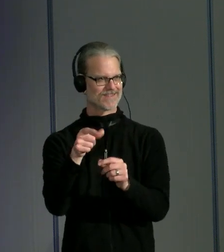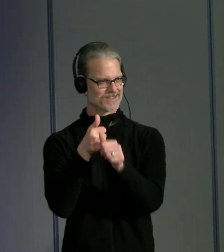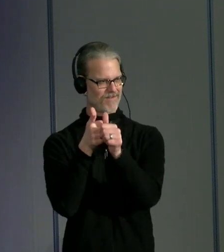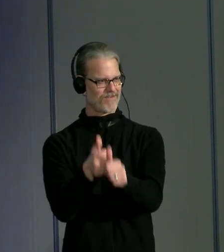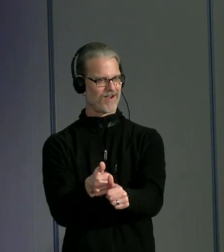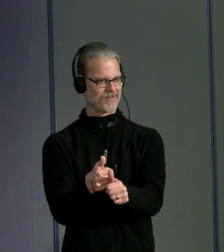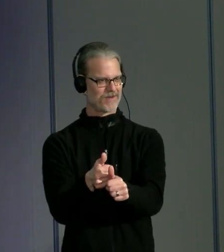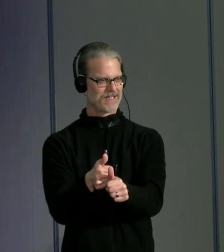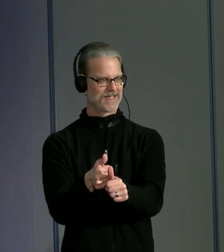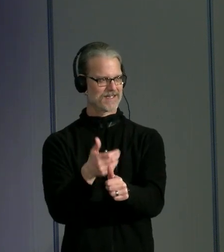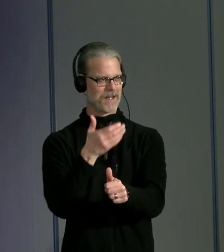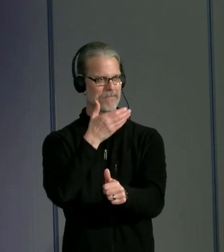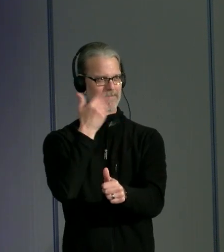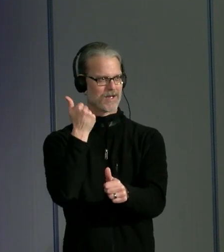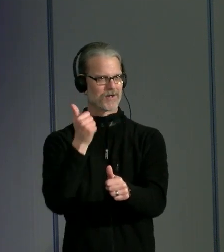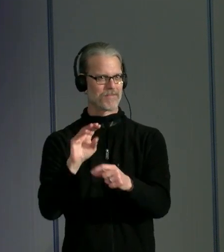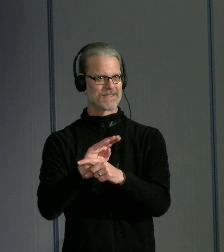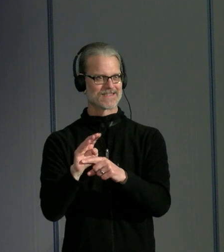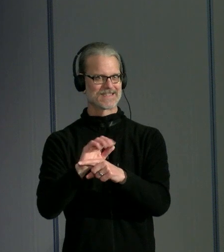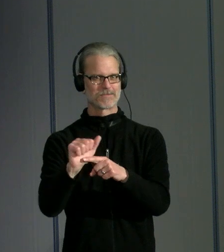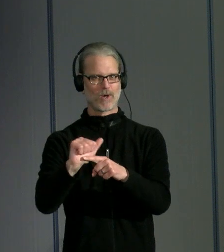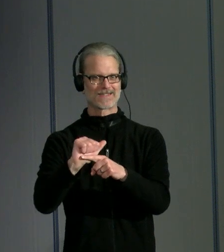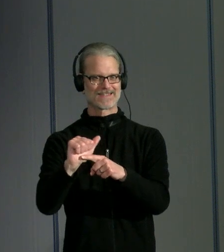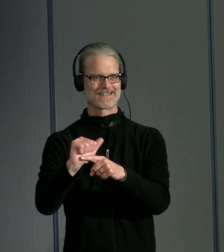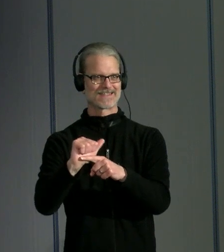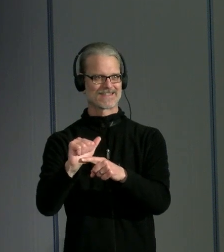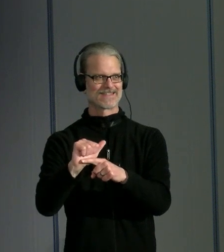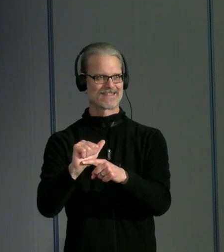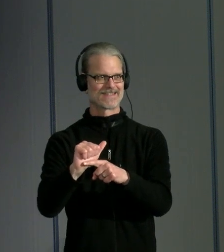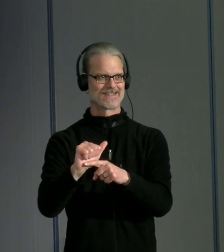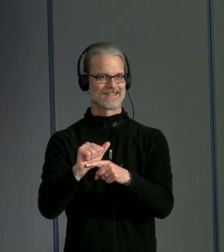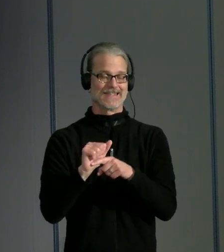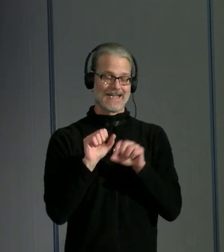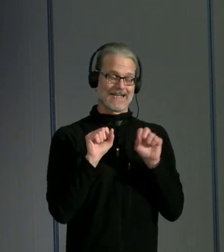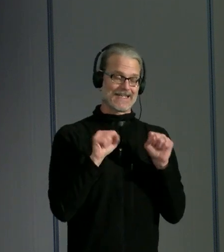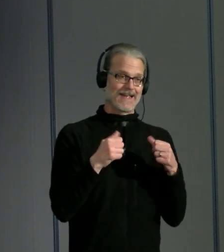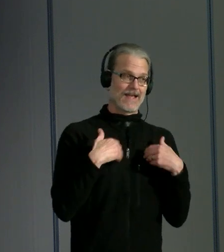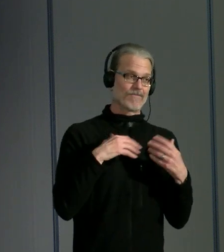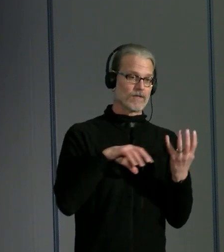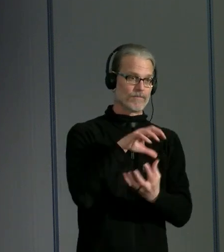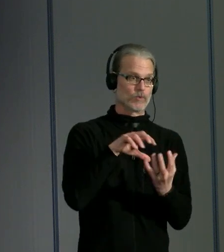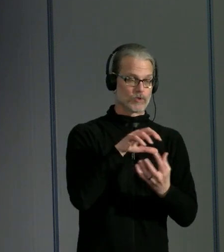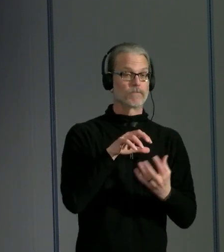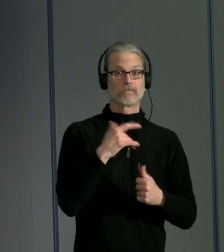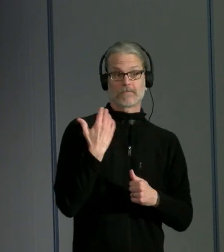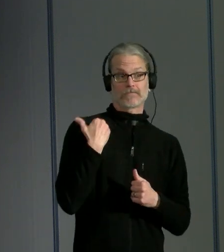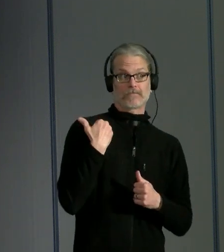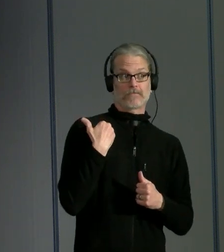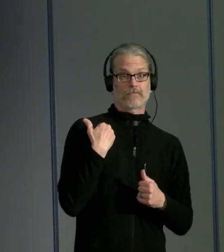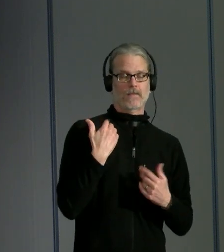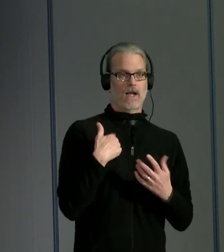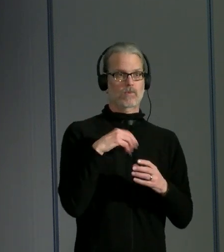at conferences that do very well, confusion can occur. I was in a session earlier where someone was sure that there would be